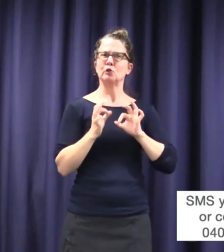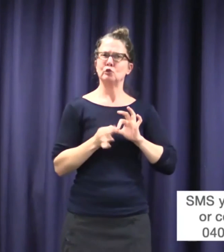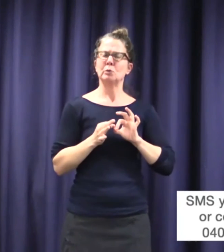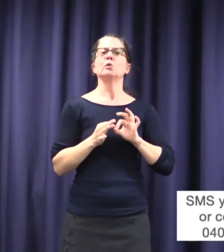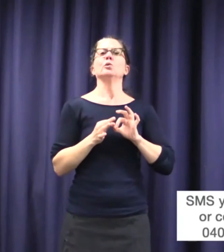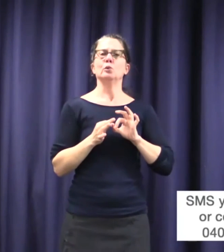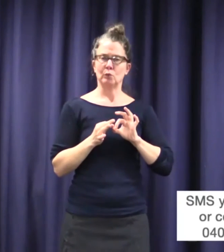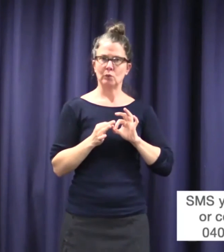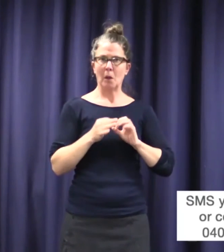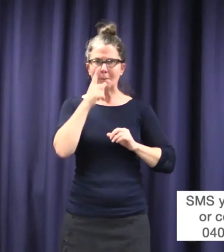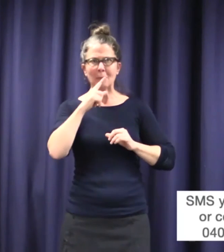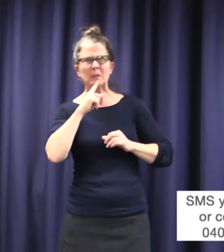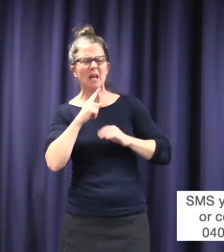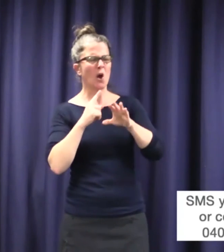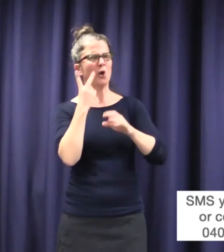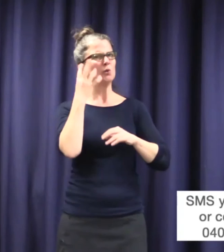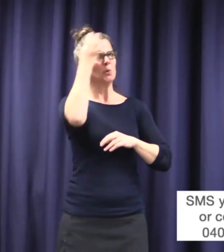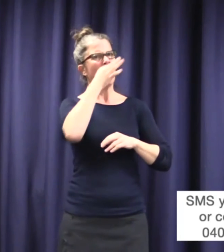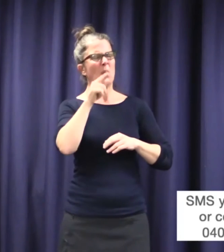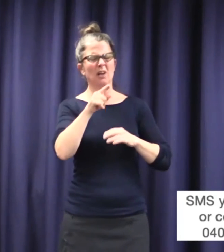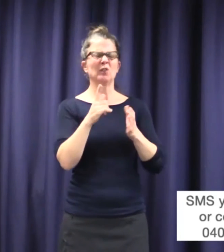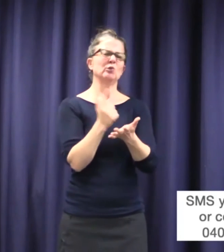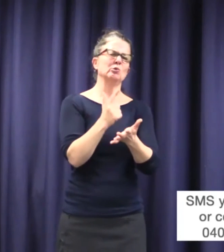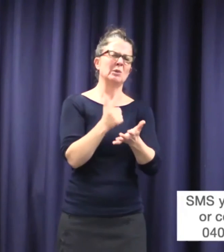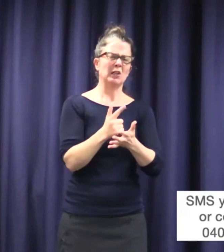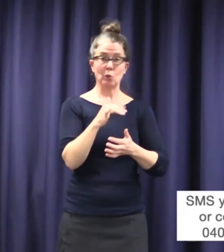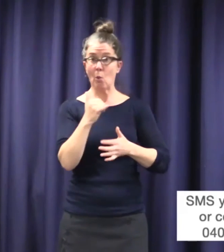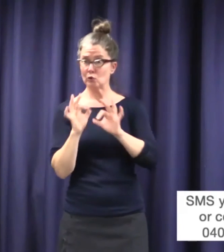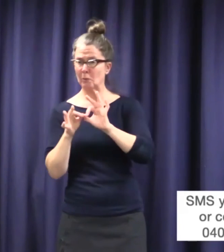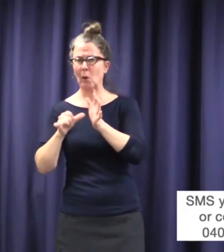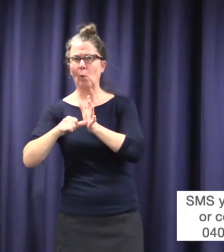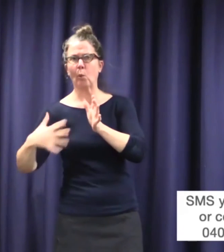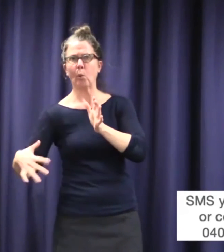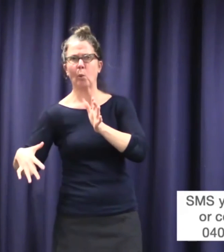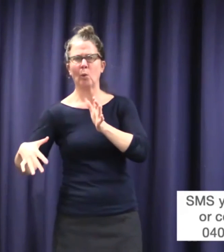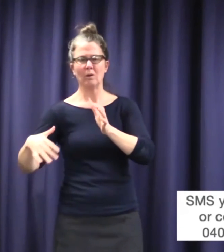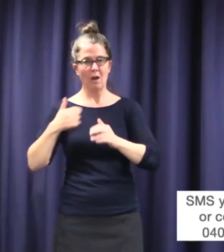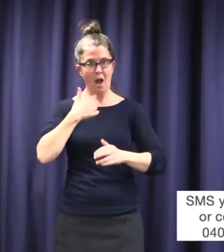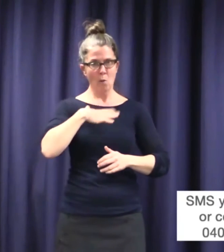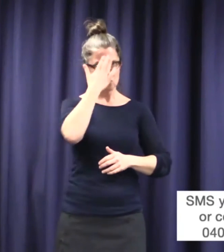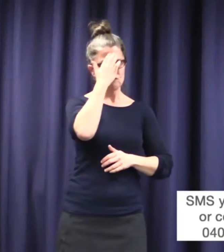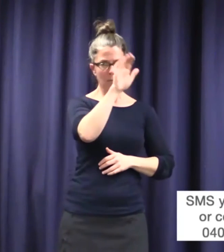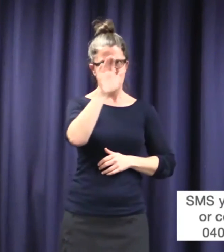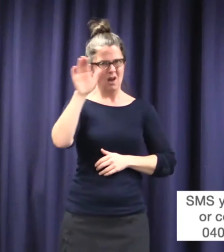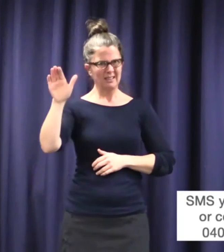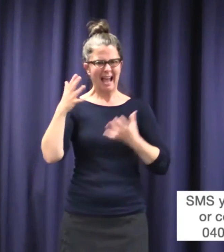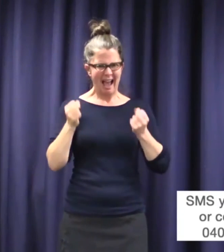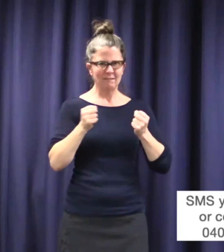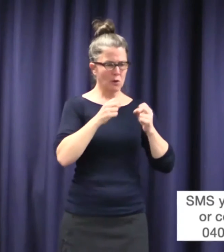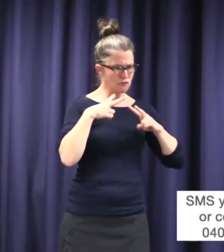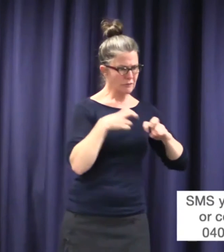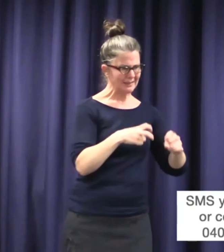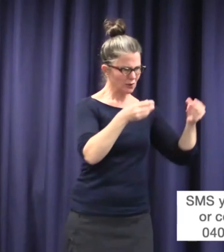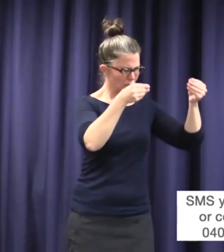is excessive or that interpreters are expensive, I remind them of the data that contradicts this. Can employers